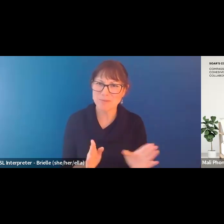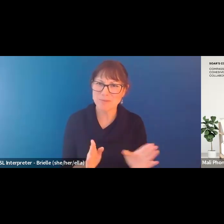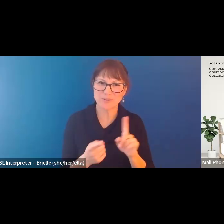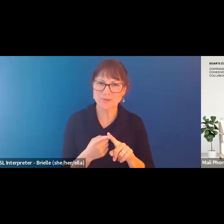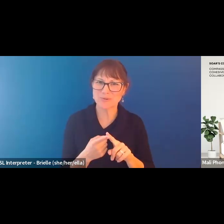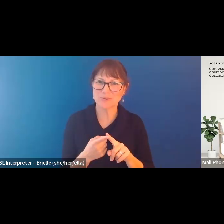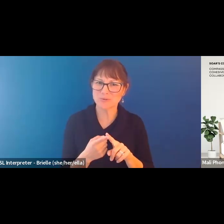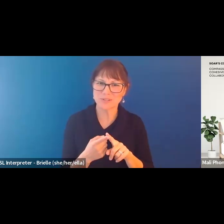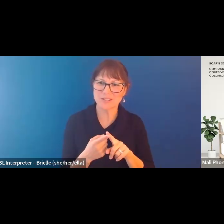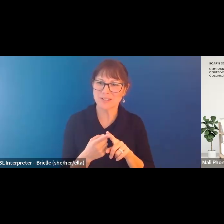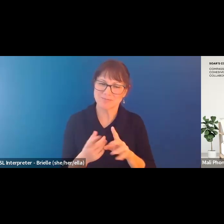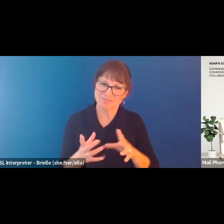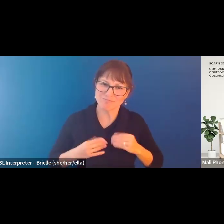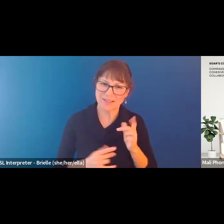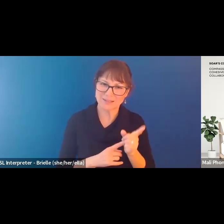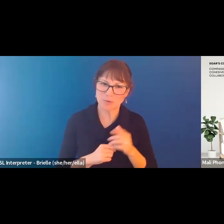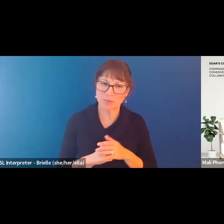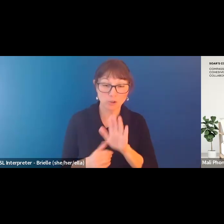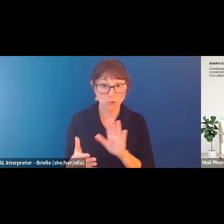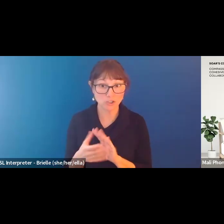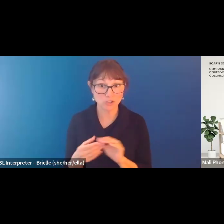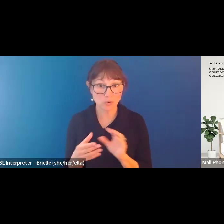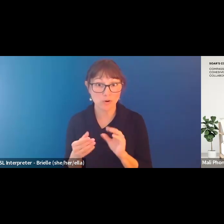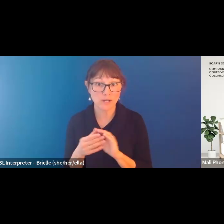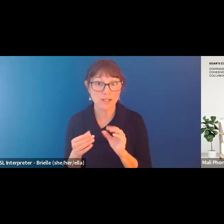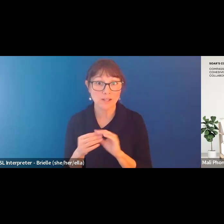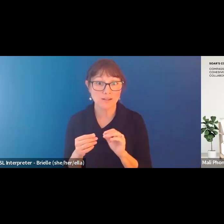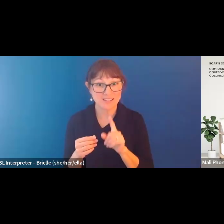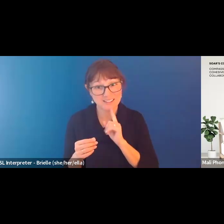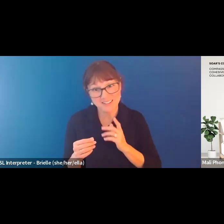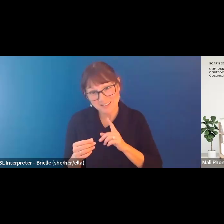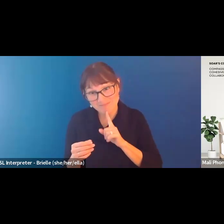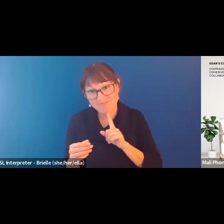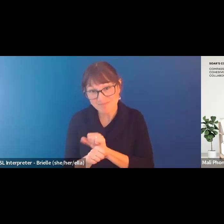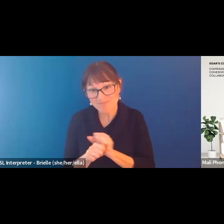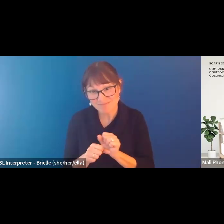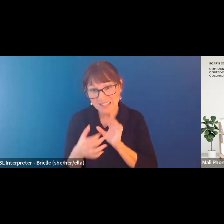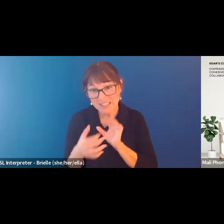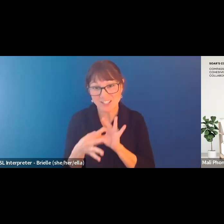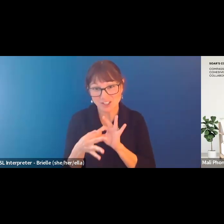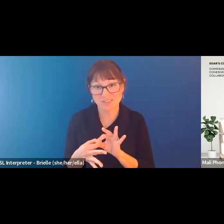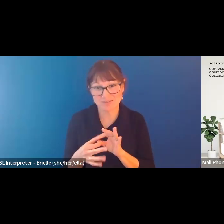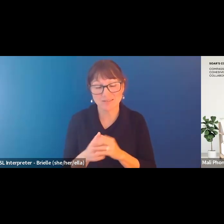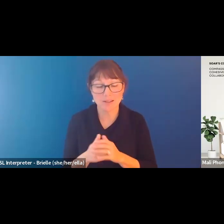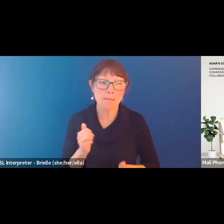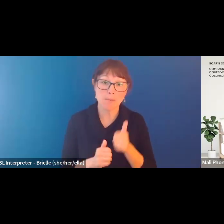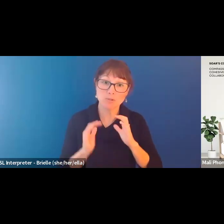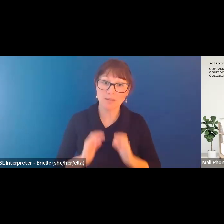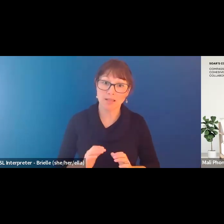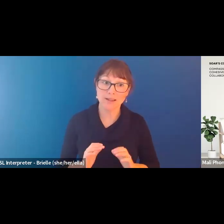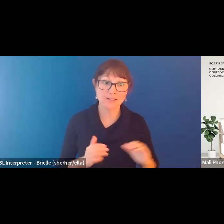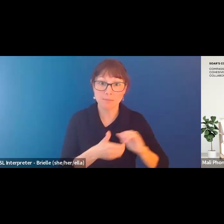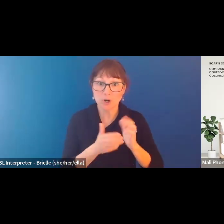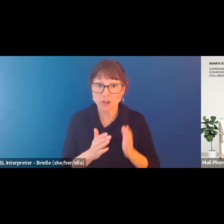meet this moment. Your story builds authentic connection. Most of our clients,